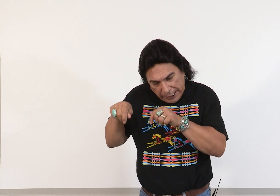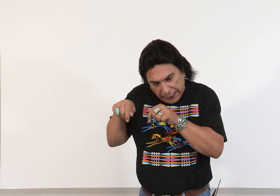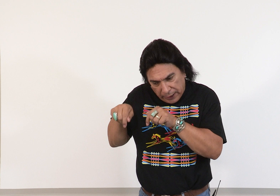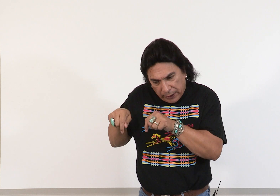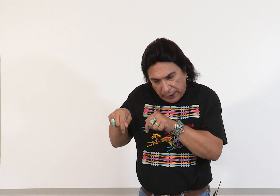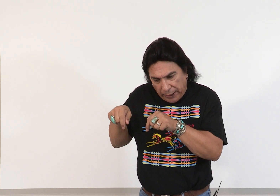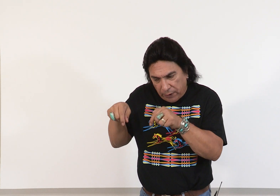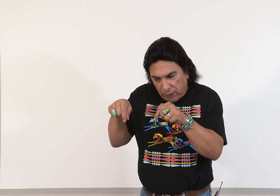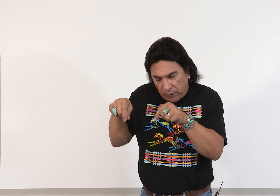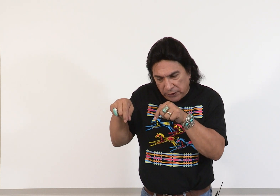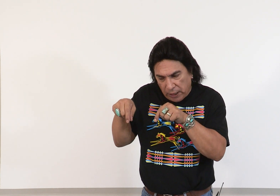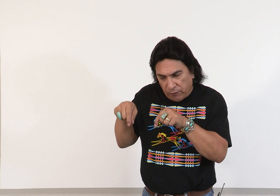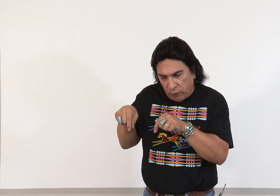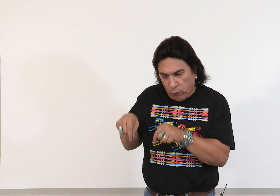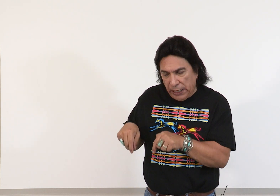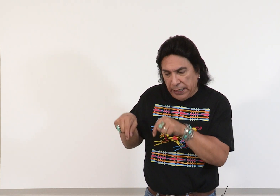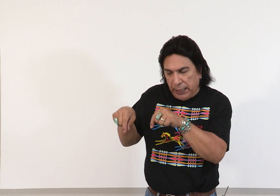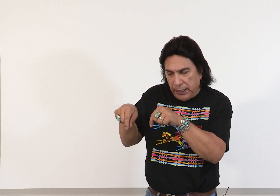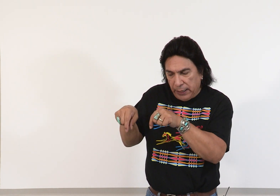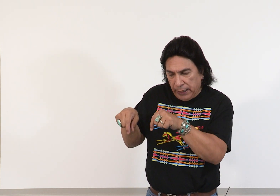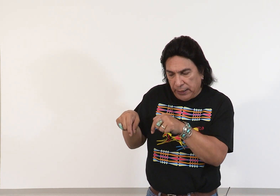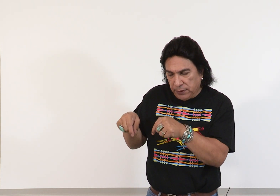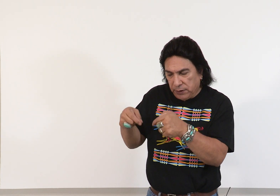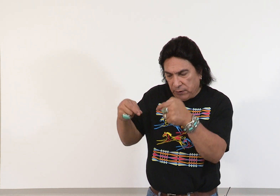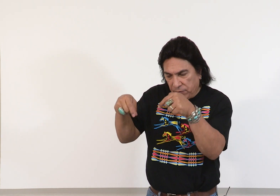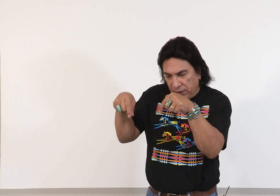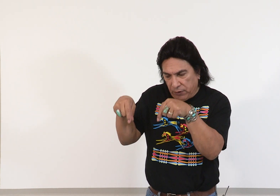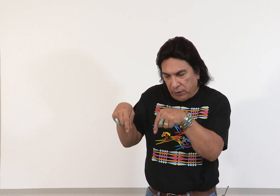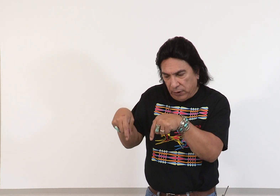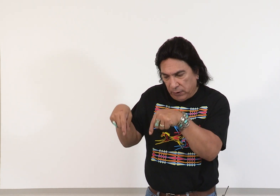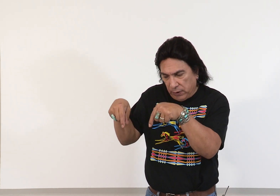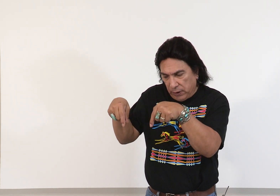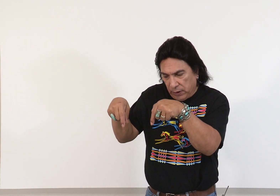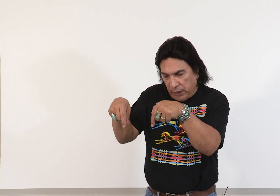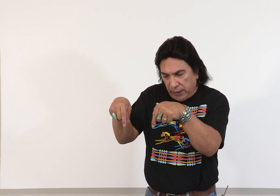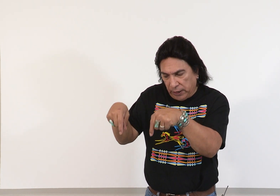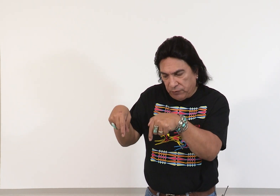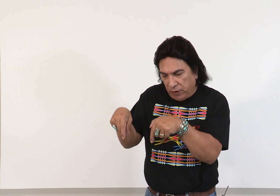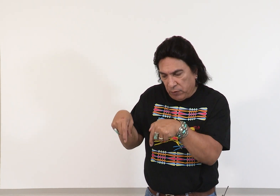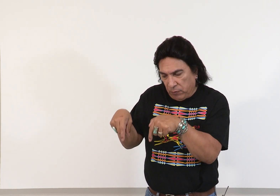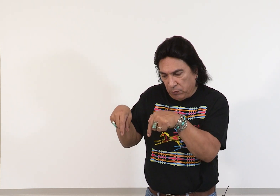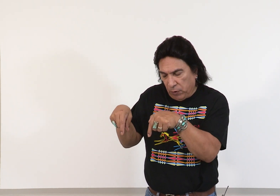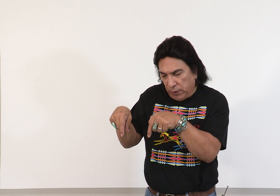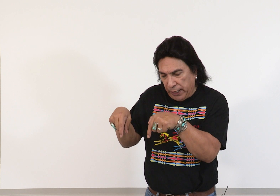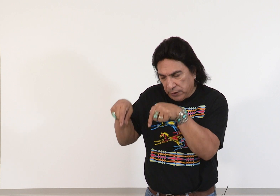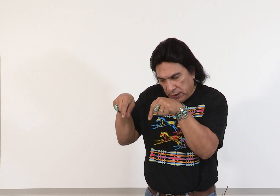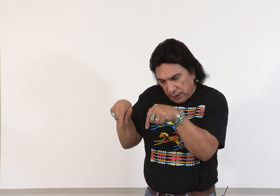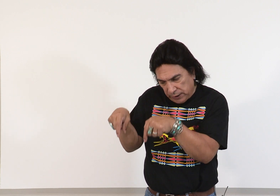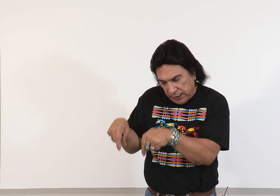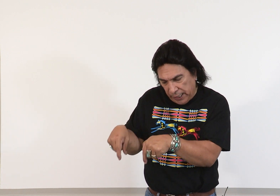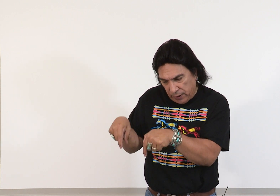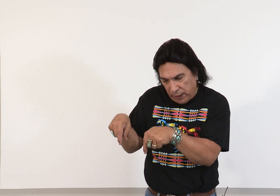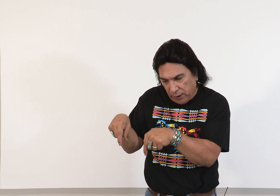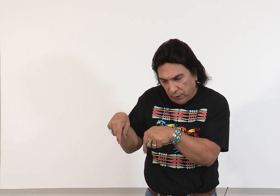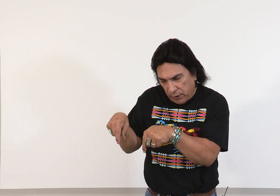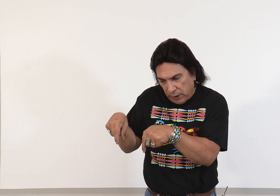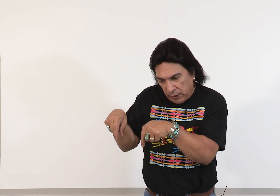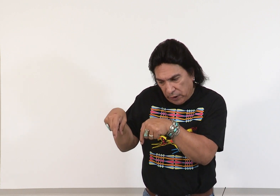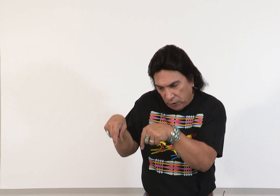weak, and the sign for weak is the finger, the index finger on both hands is down here. You